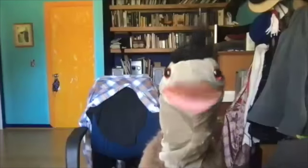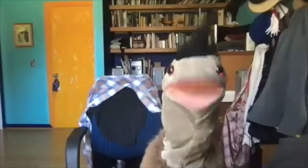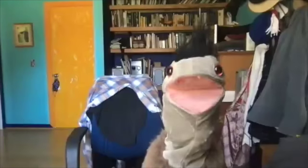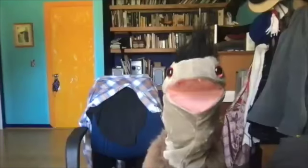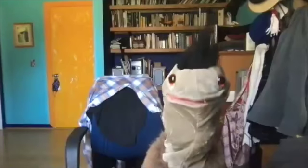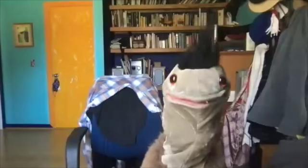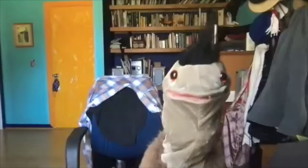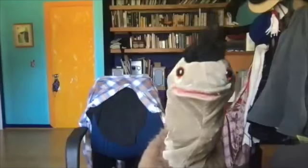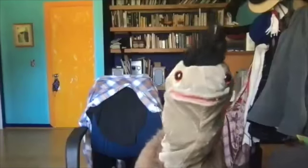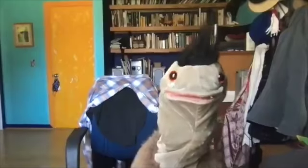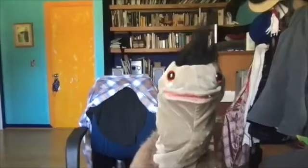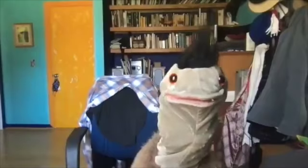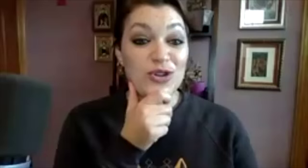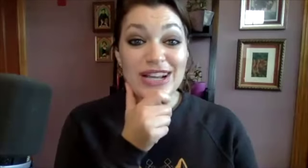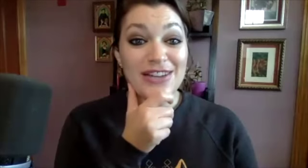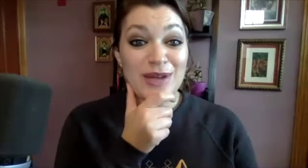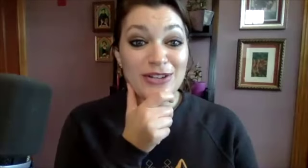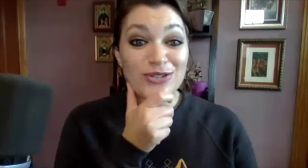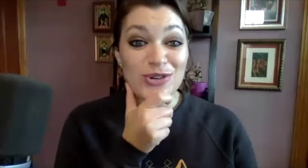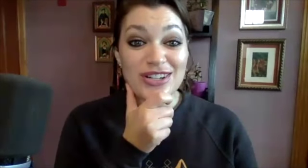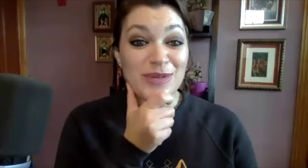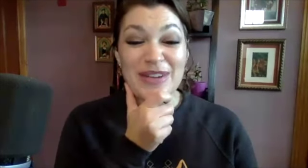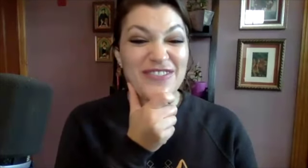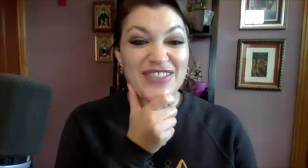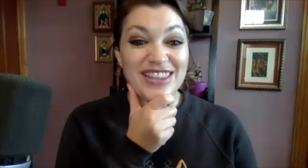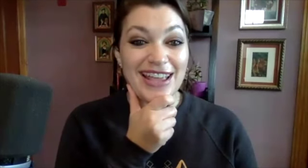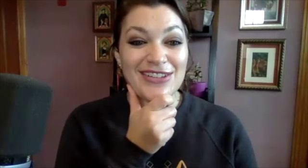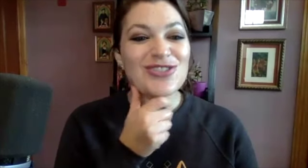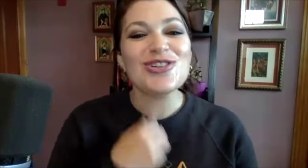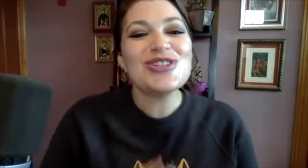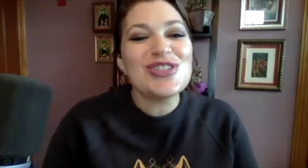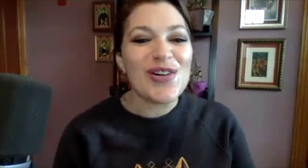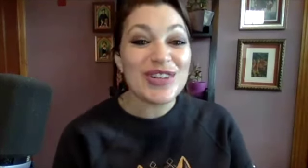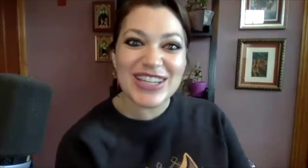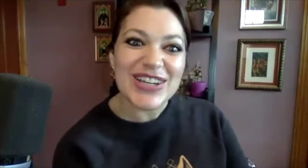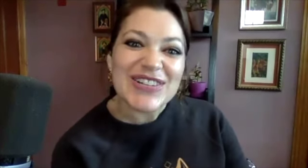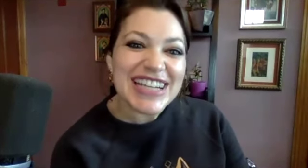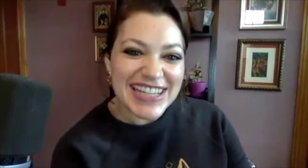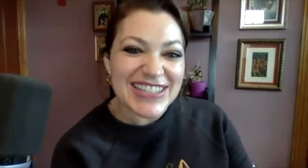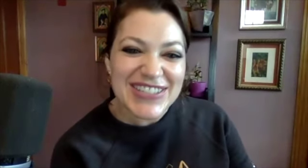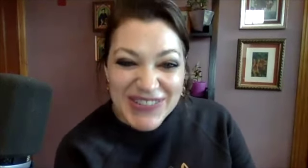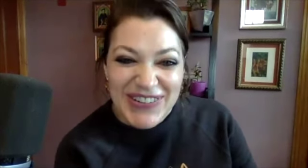Exactly. Okay, cool. So you know what I love about you, George? One of my favorite things. You're so curious,